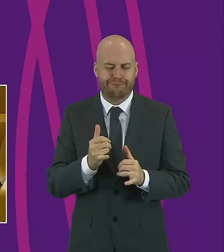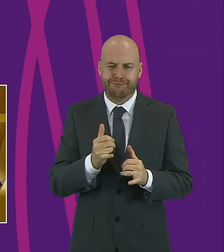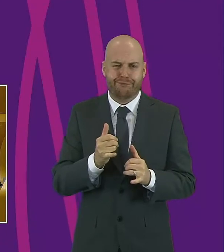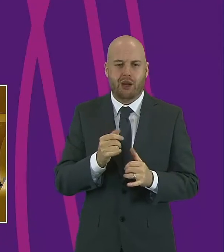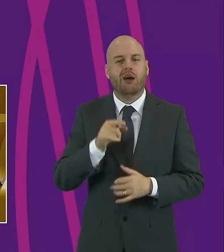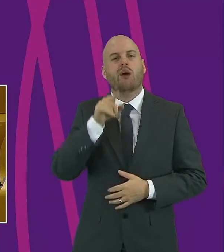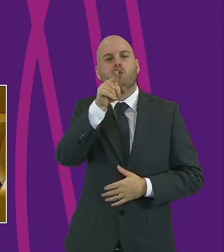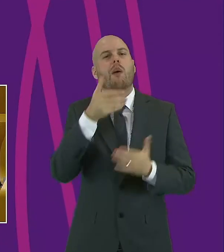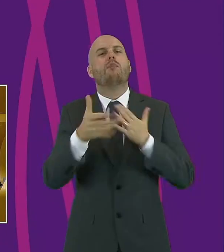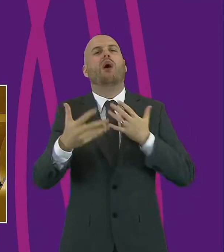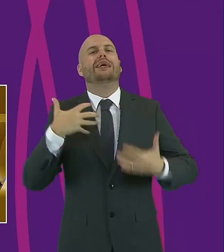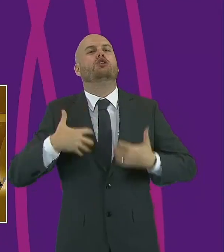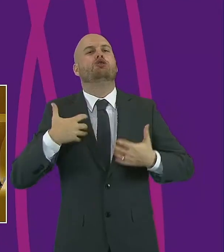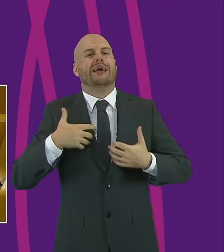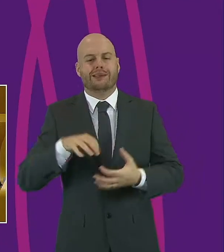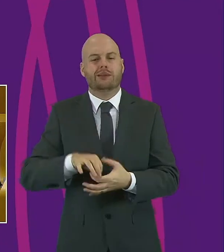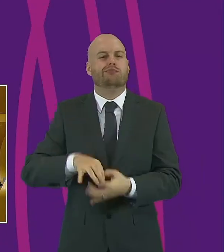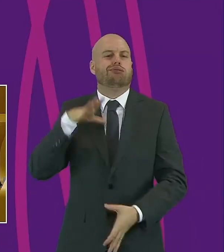might be in a better position.